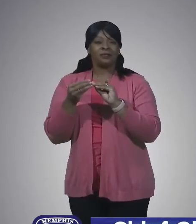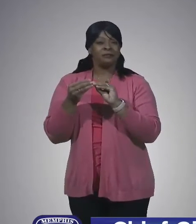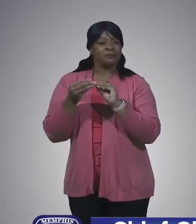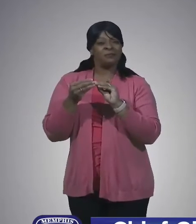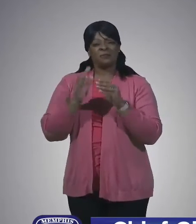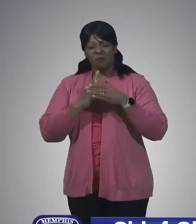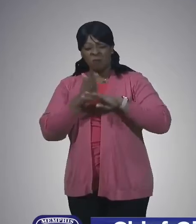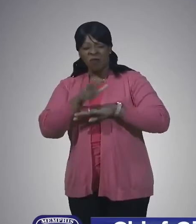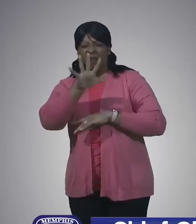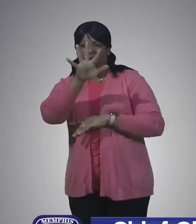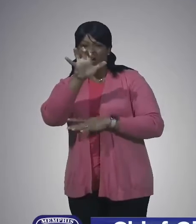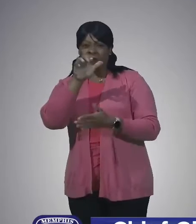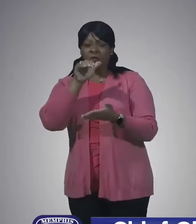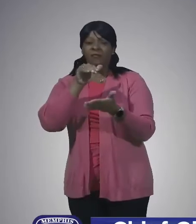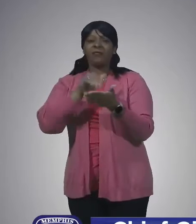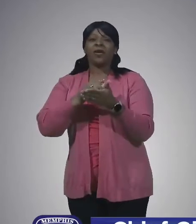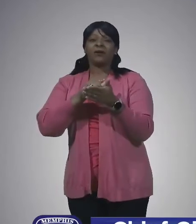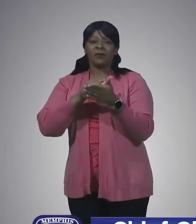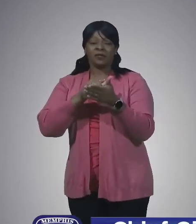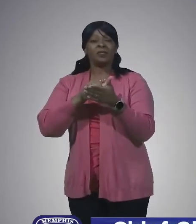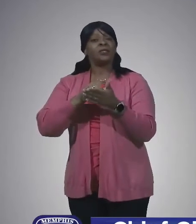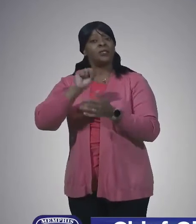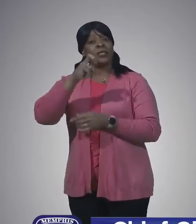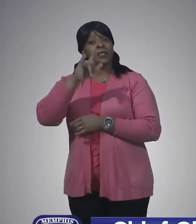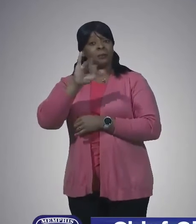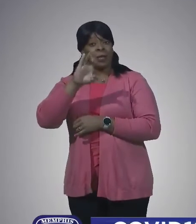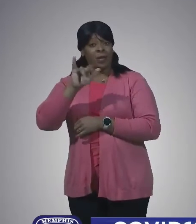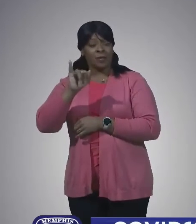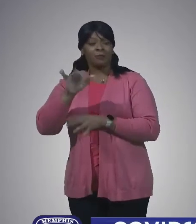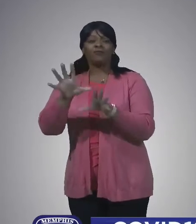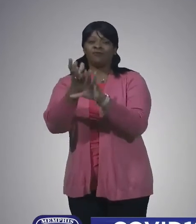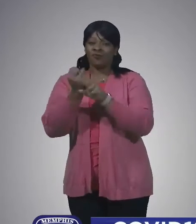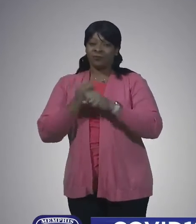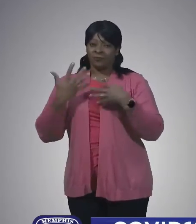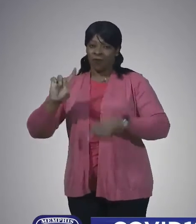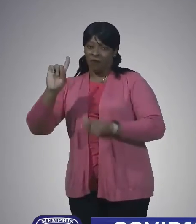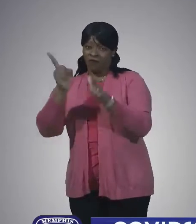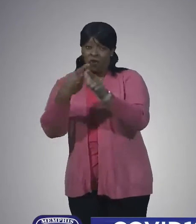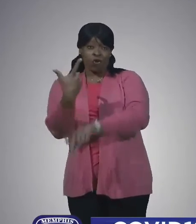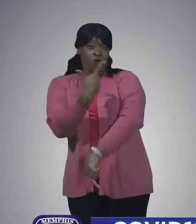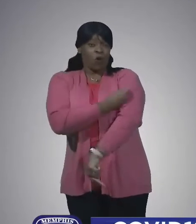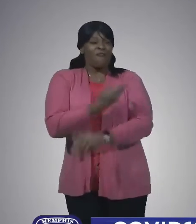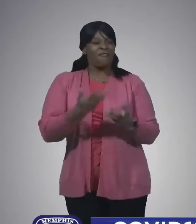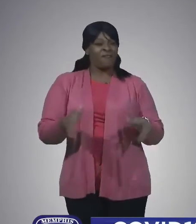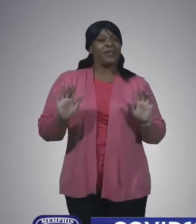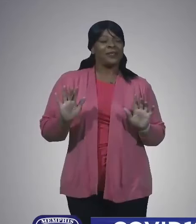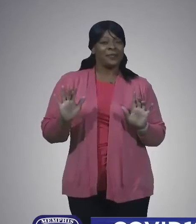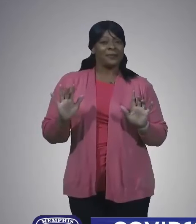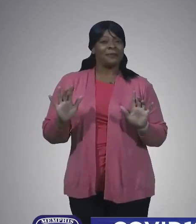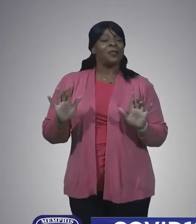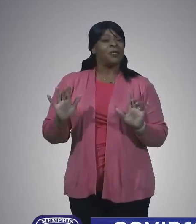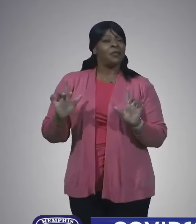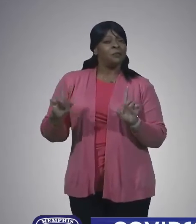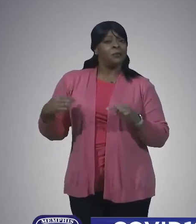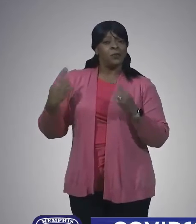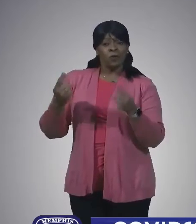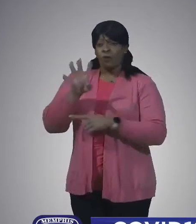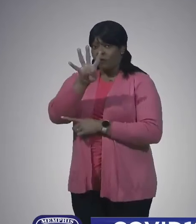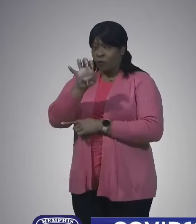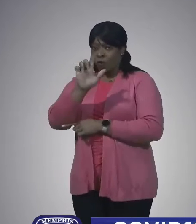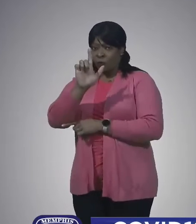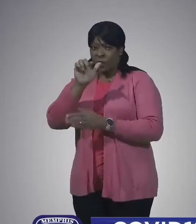little over 500,000 Shelby Countyans have received at least one dose of the vaccine. We have